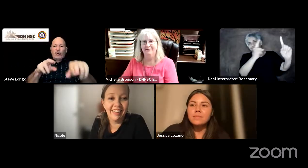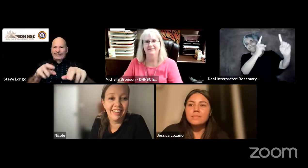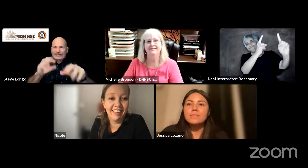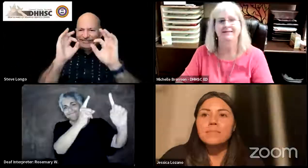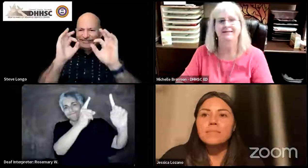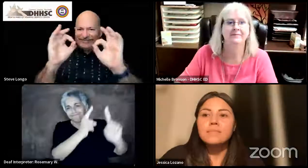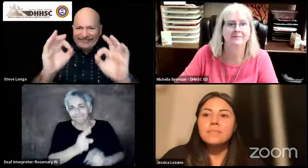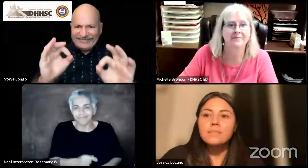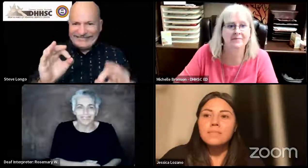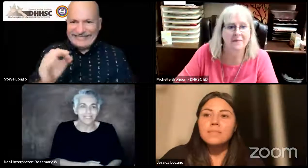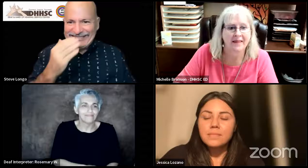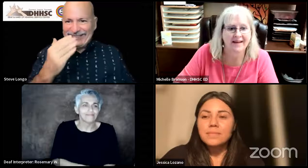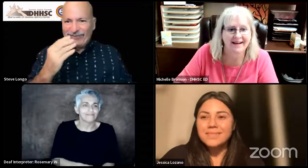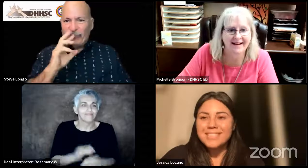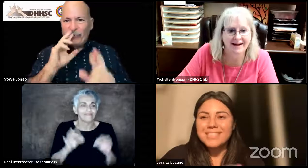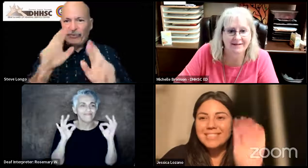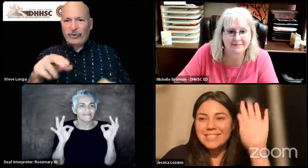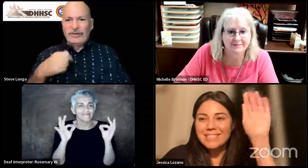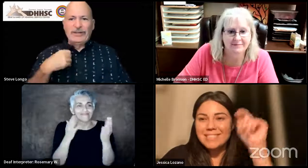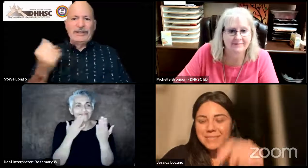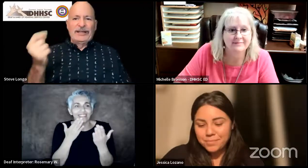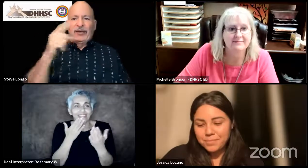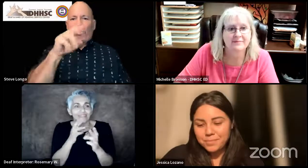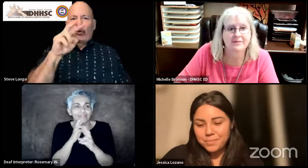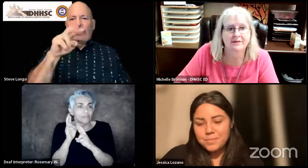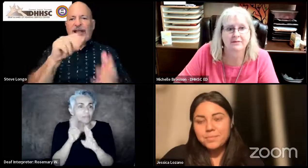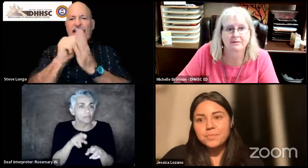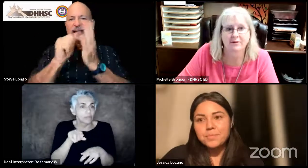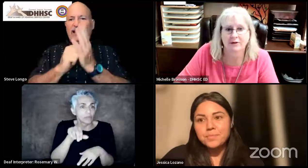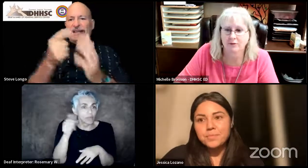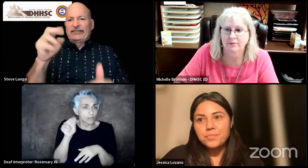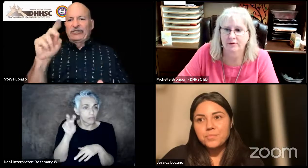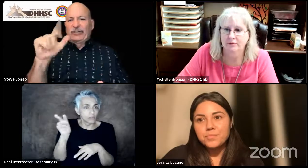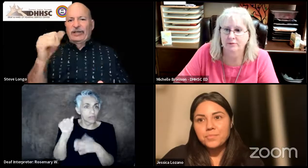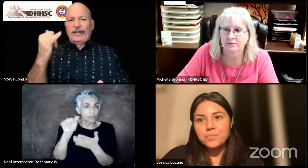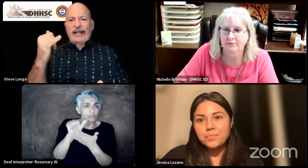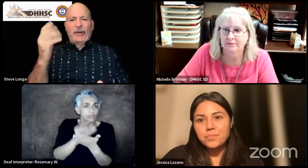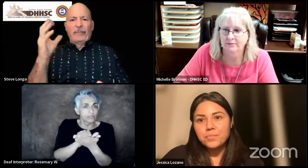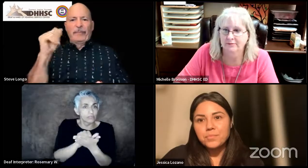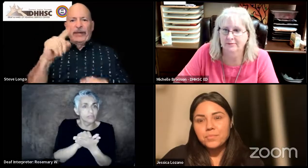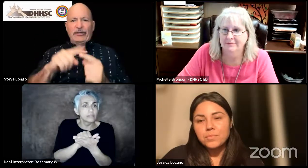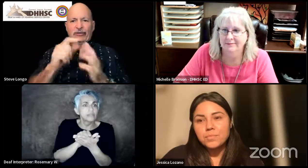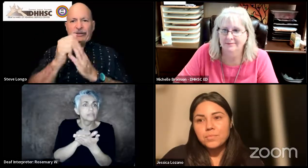that big money. Thank you for your report.